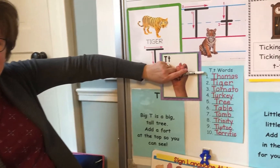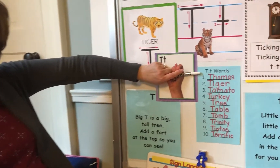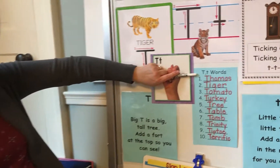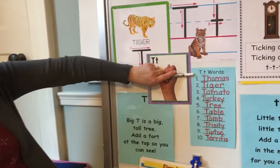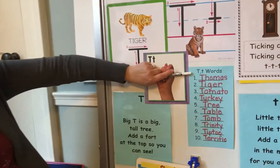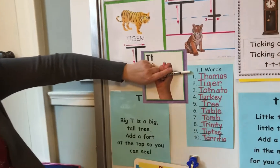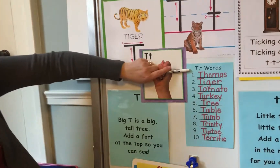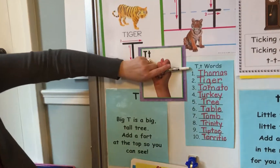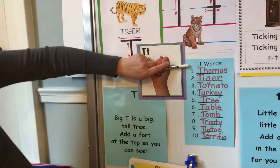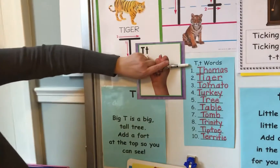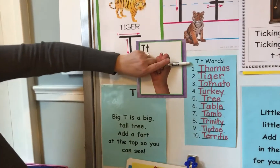list?